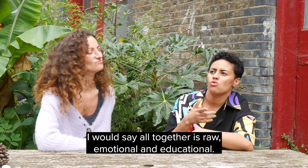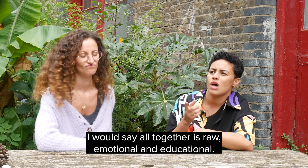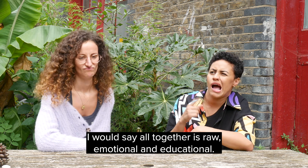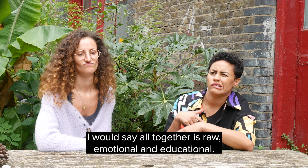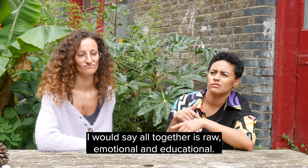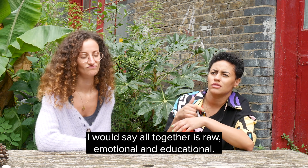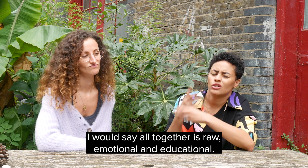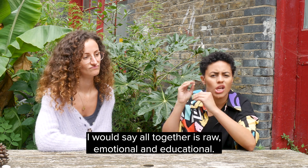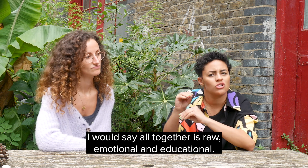and educational.